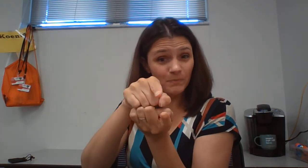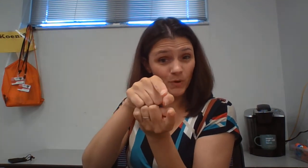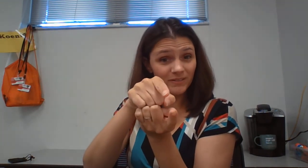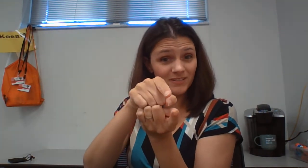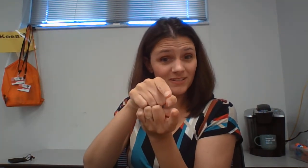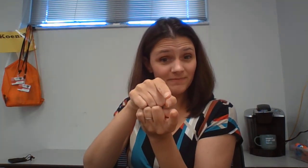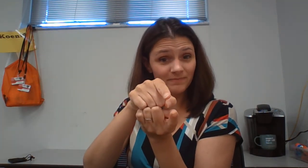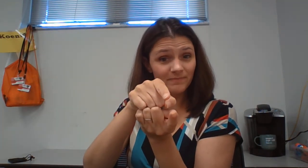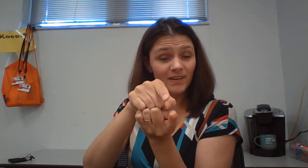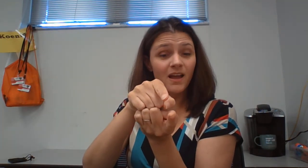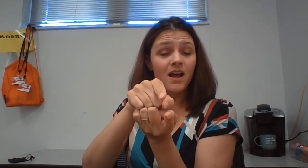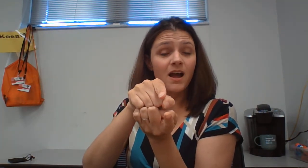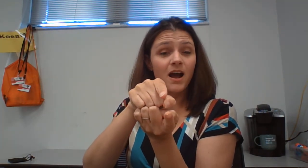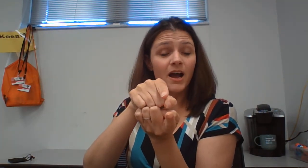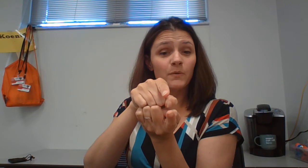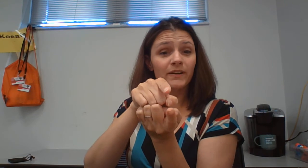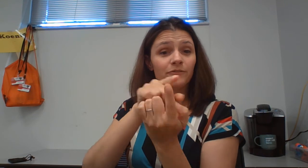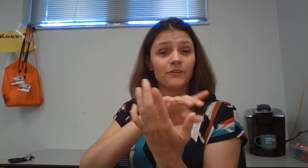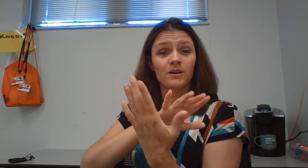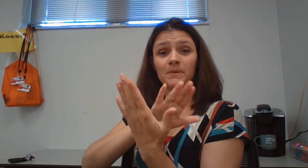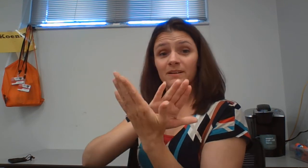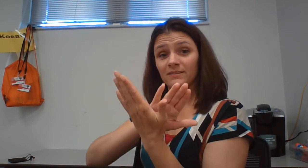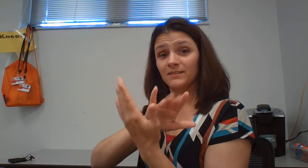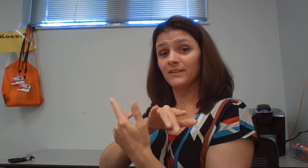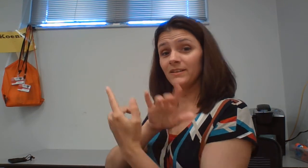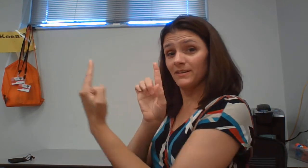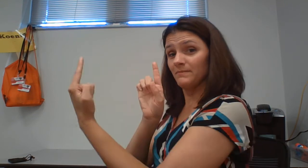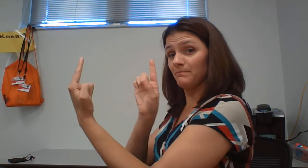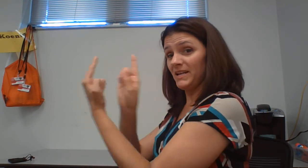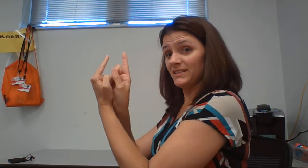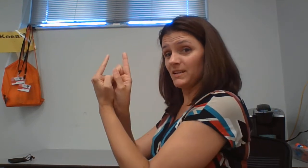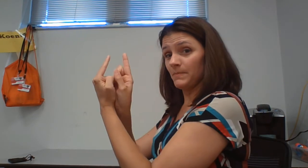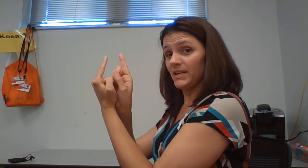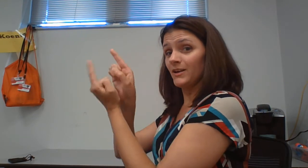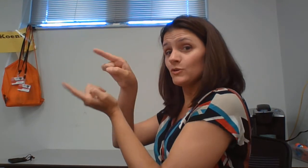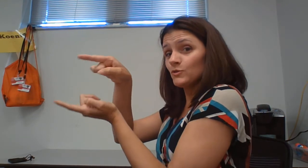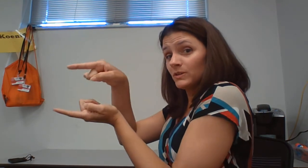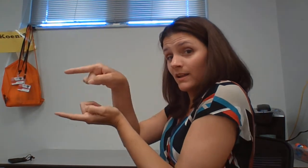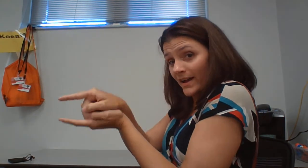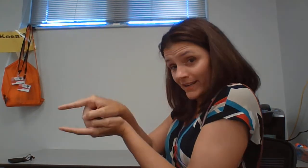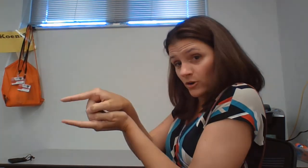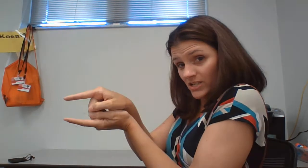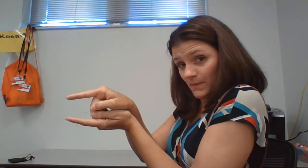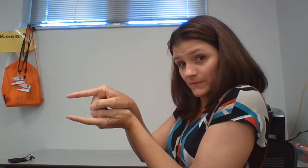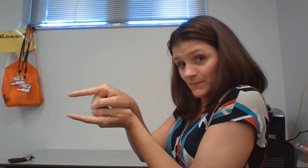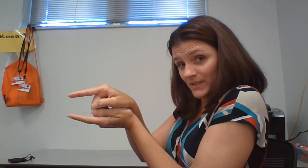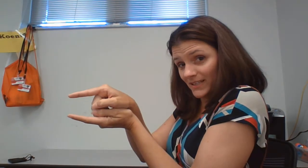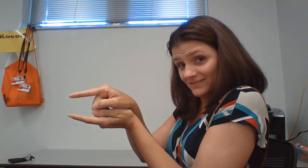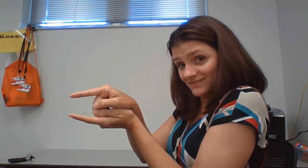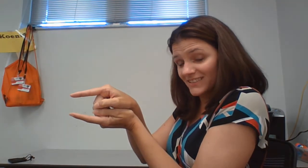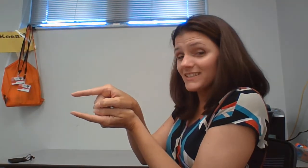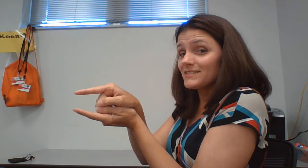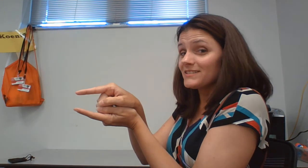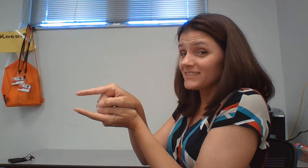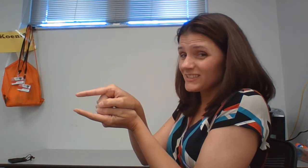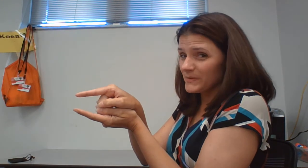important. I went from meeting somebody to lying on top of somebody. A little bit